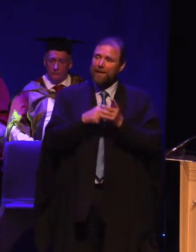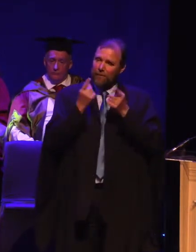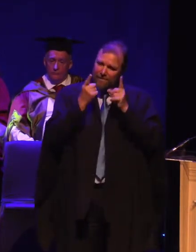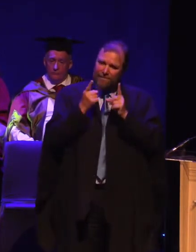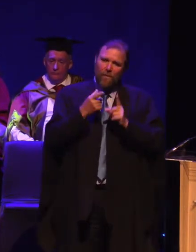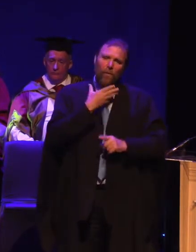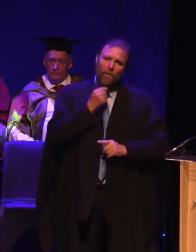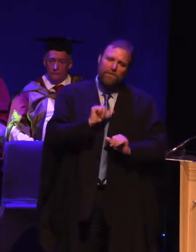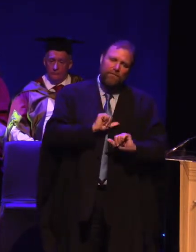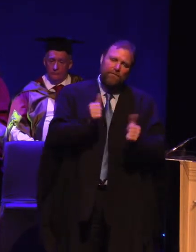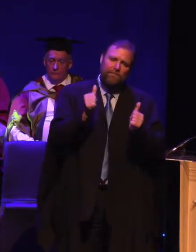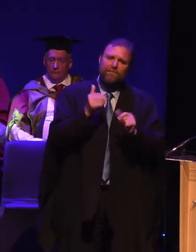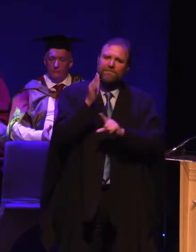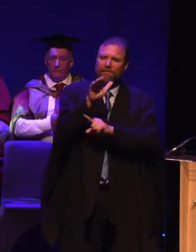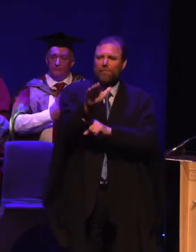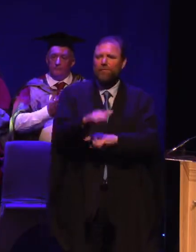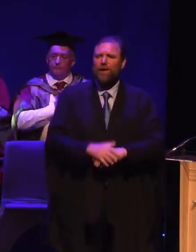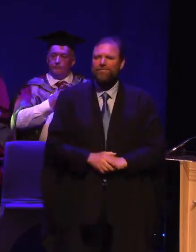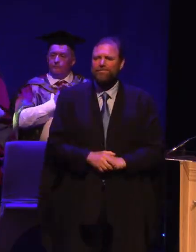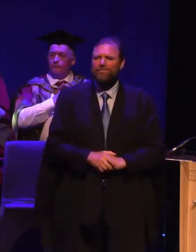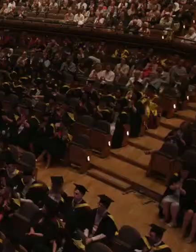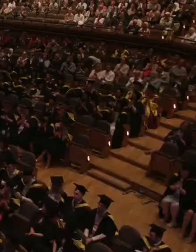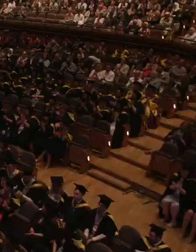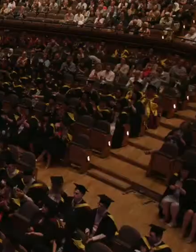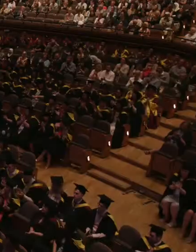future. Well done.